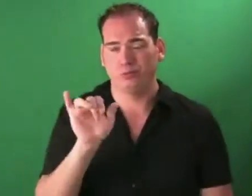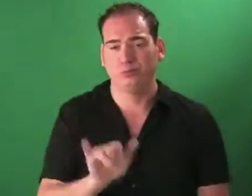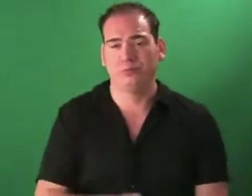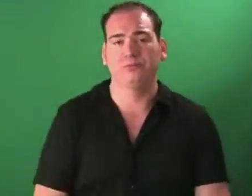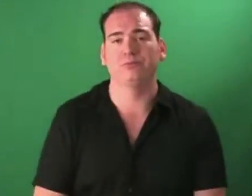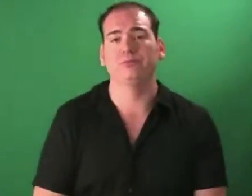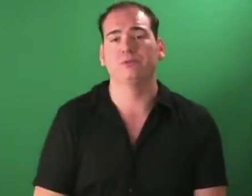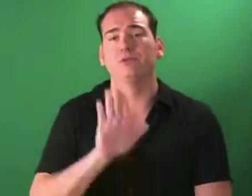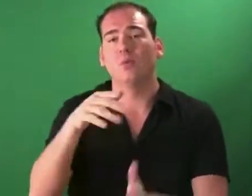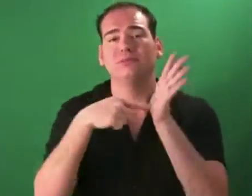cancer